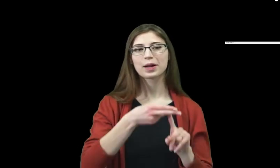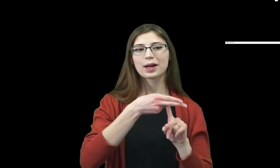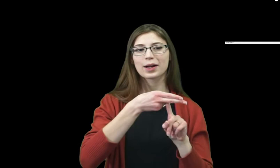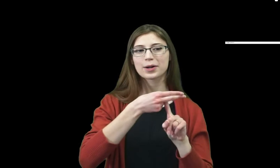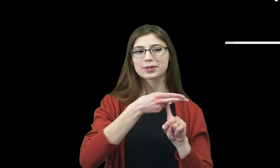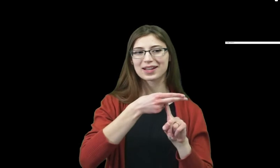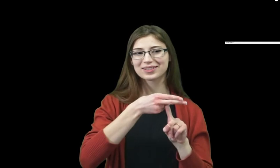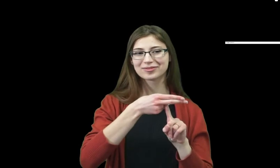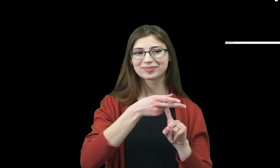Hotel.